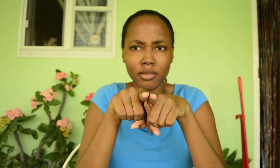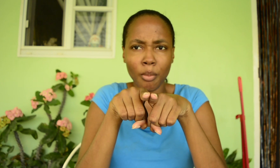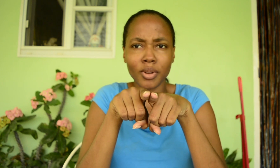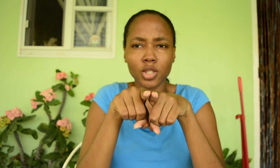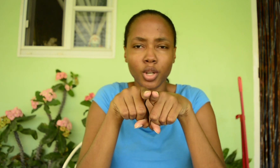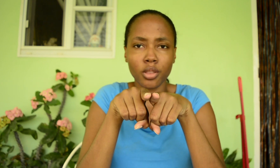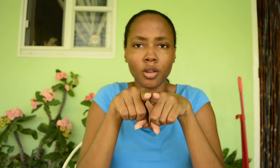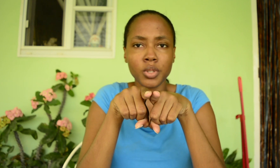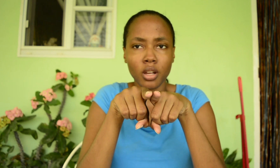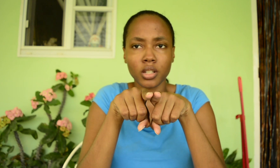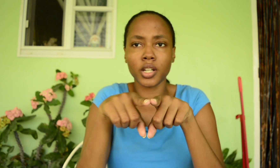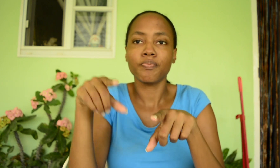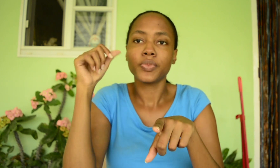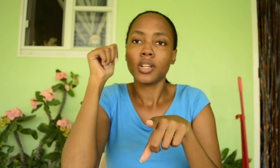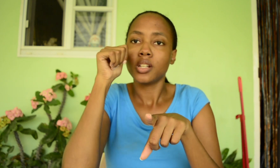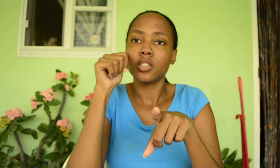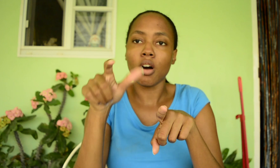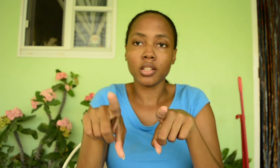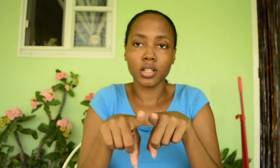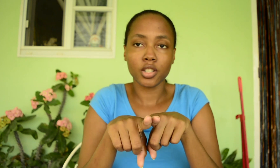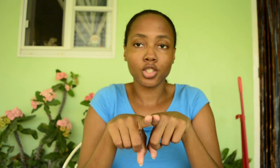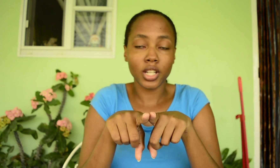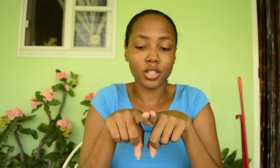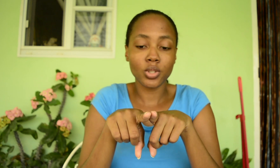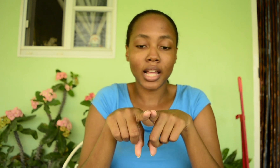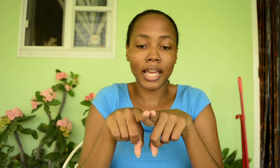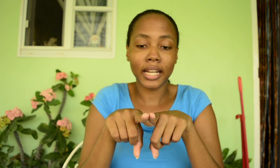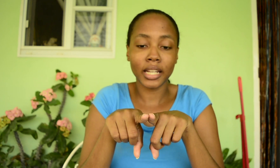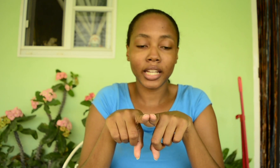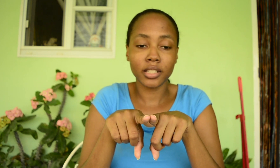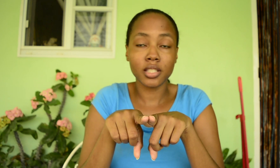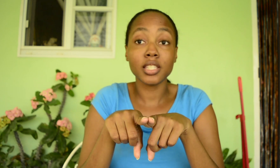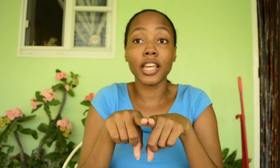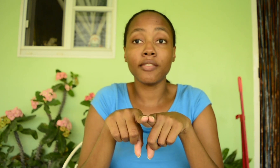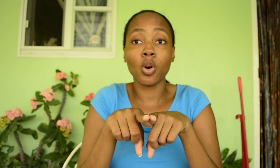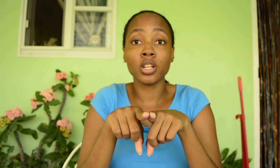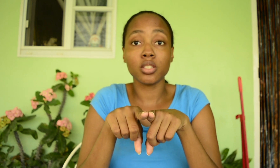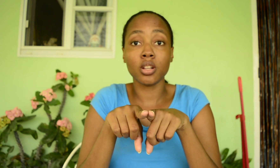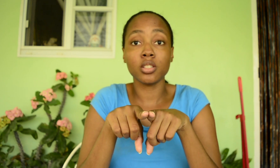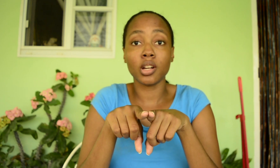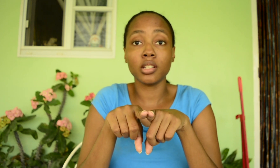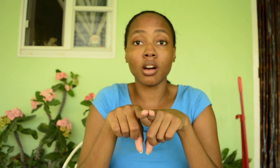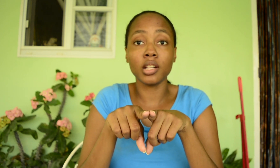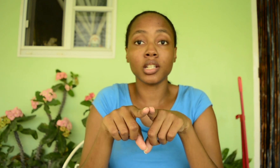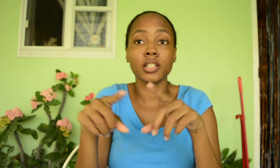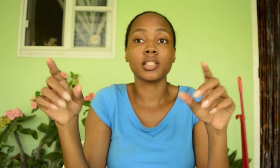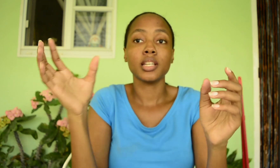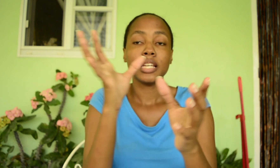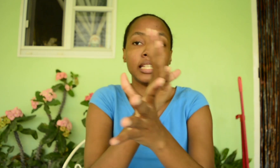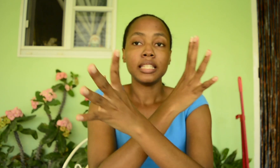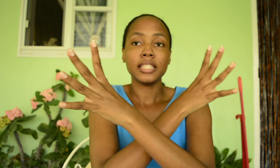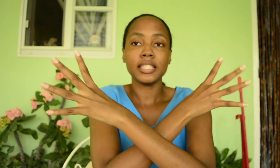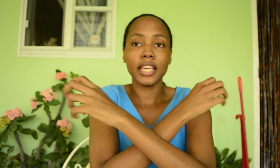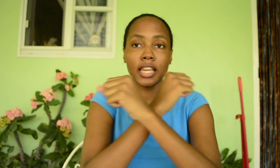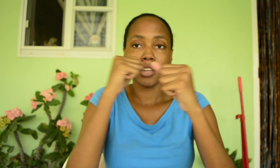remember, tuck your thumbs under. Daughter. So let's do that line again. Save our sons and daughters. Save